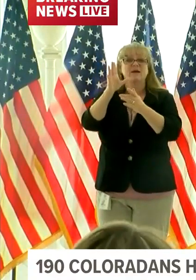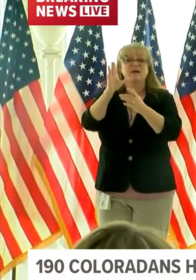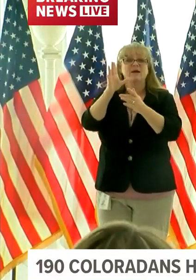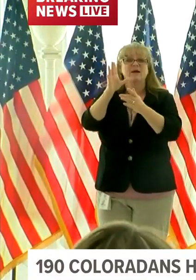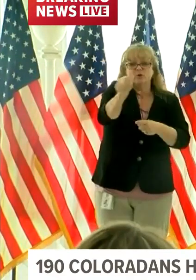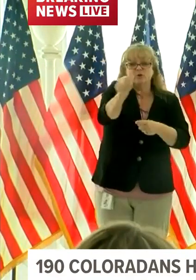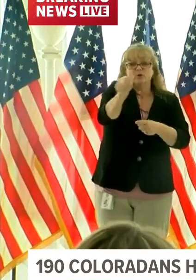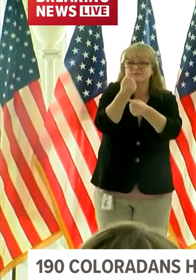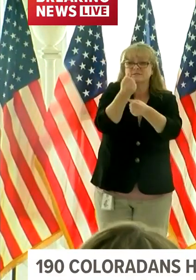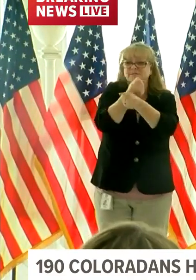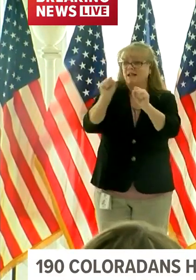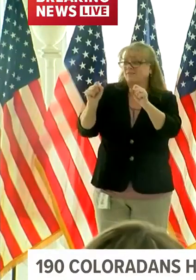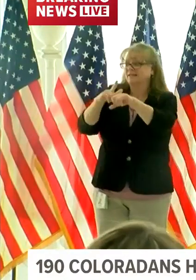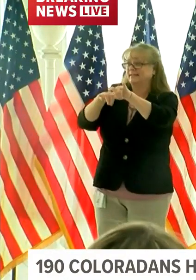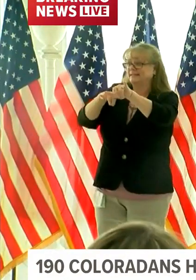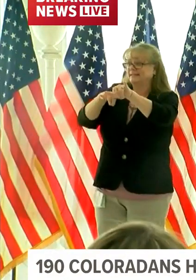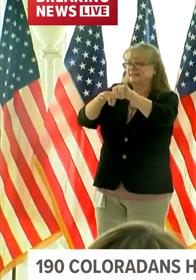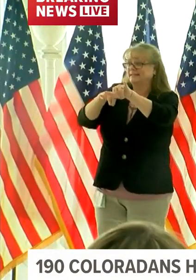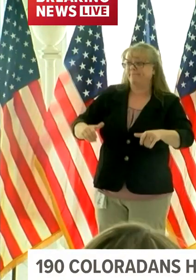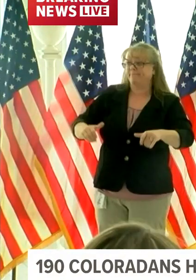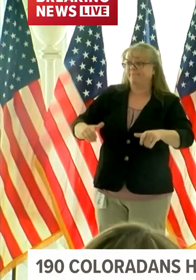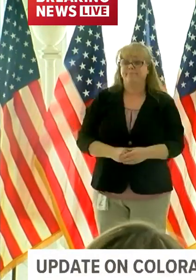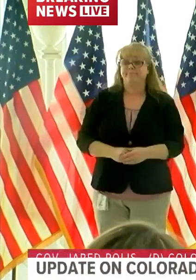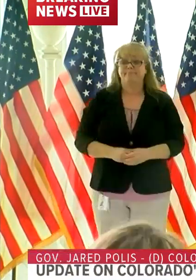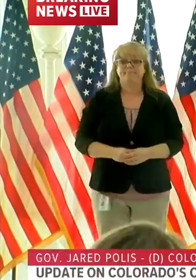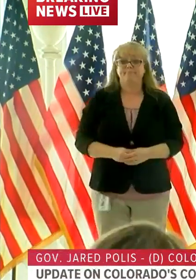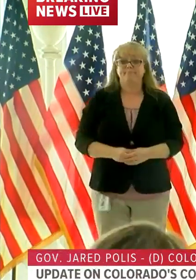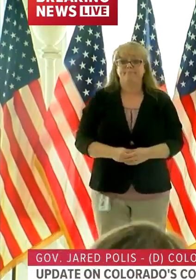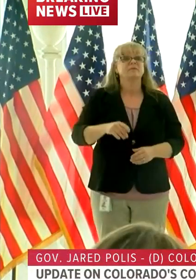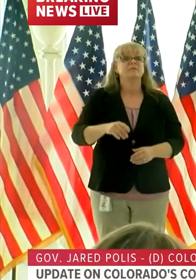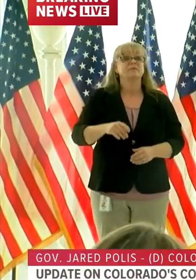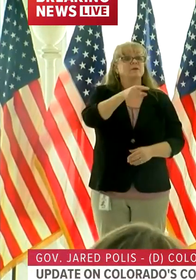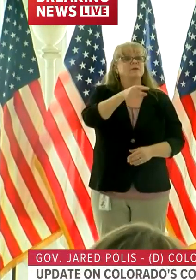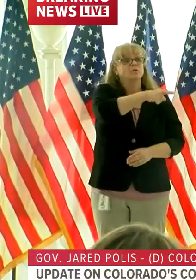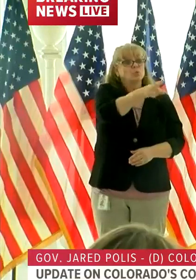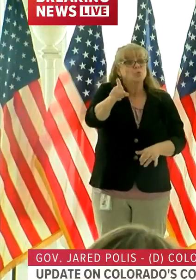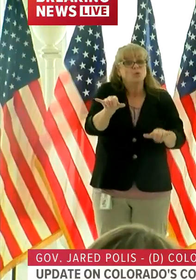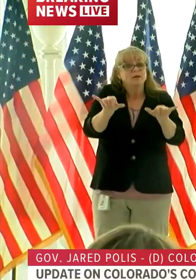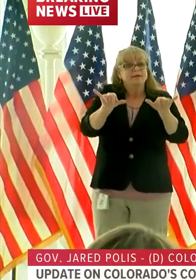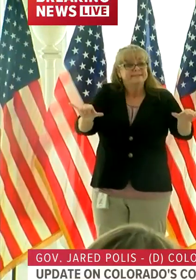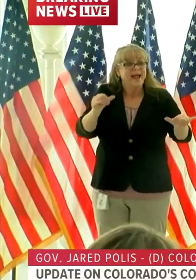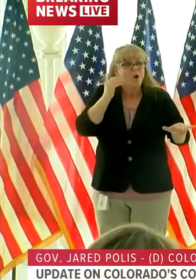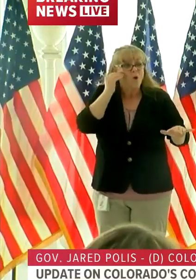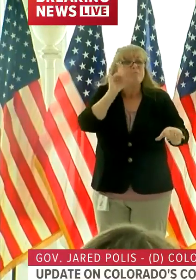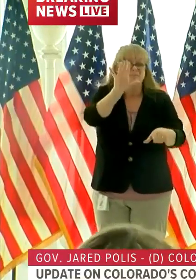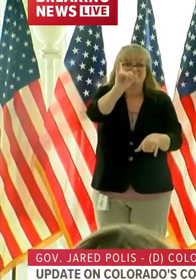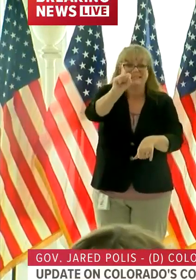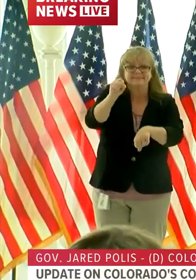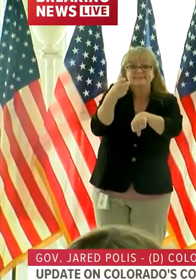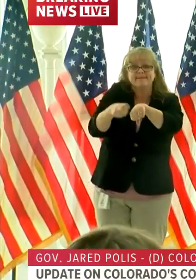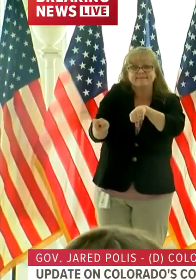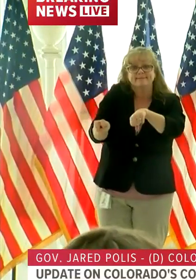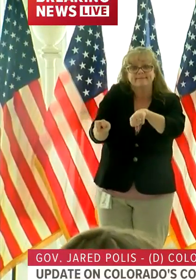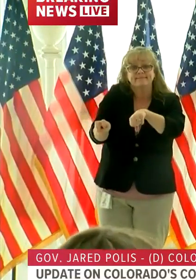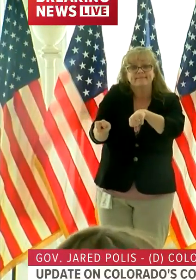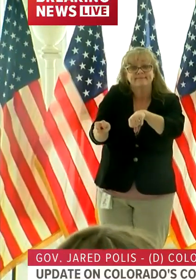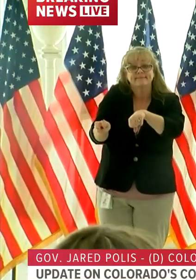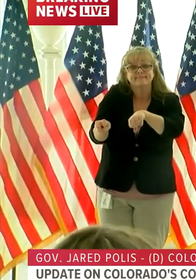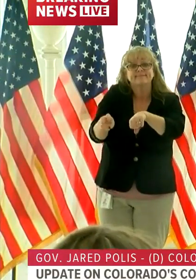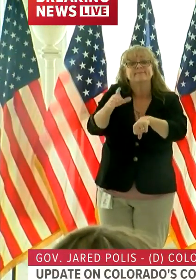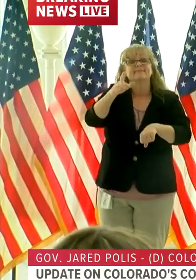We know that staying at home is hard, and for many of us it's even more hard with the religious holidays coming up. The Easter